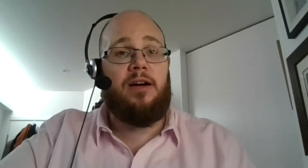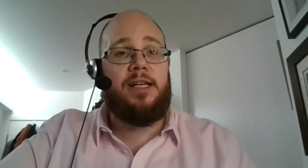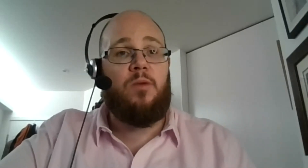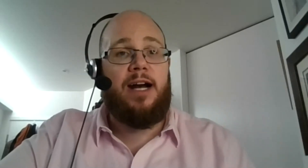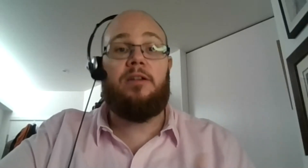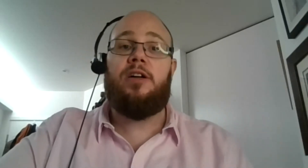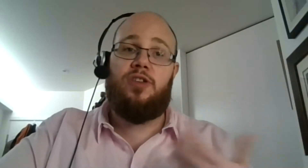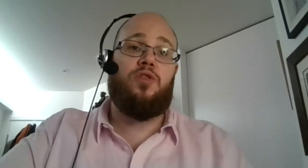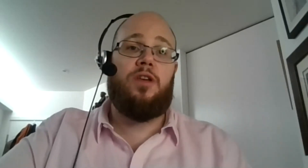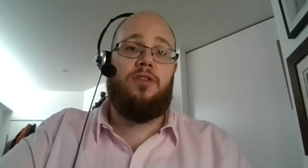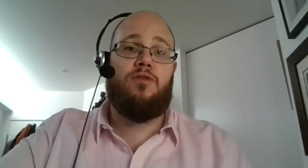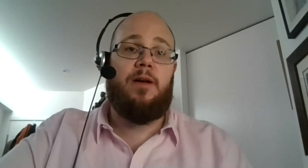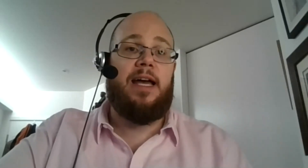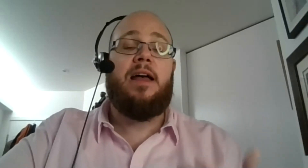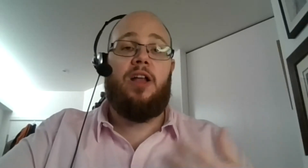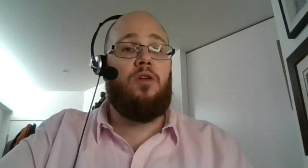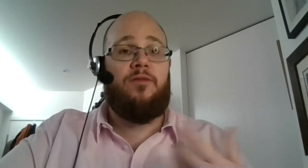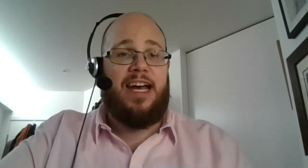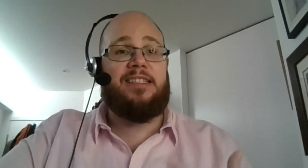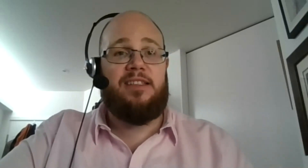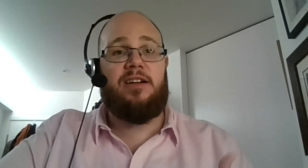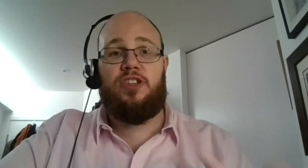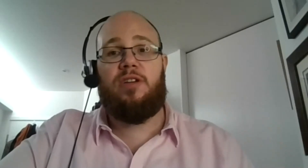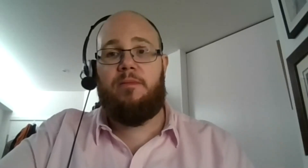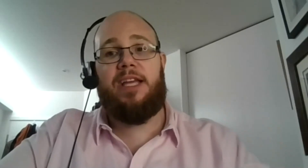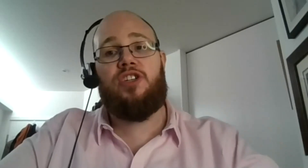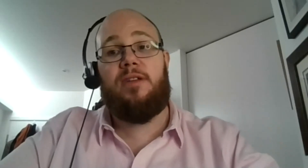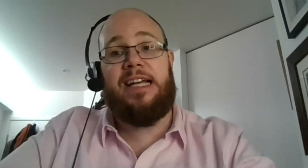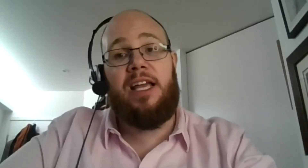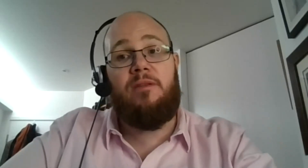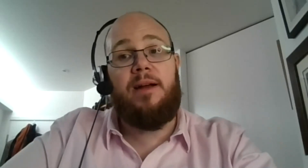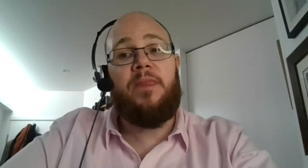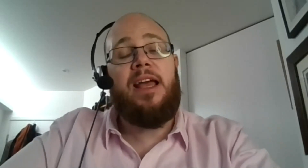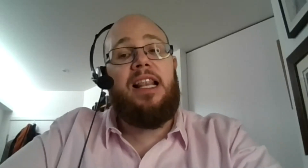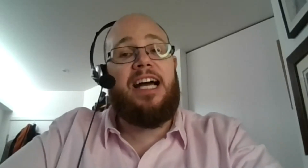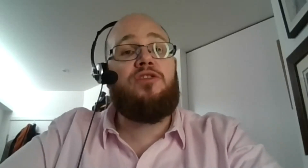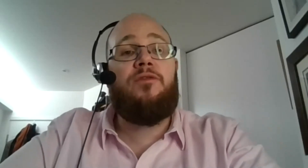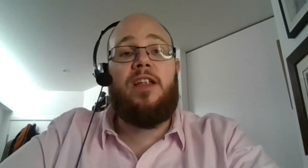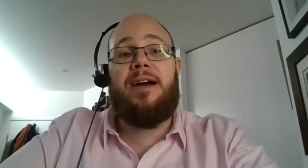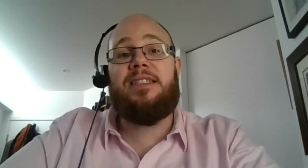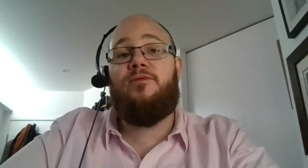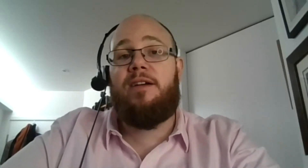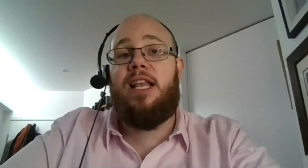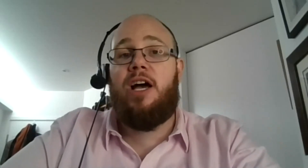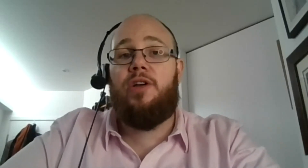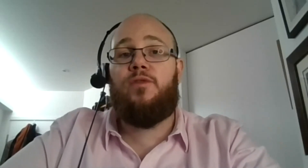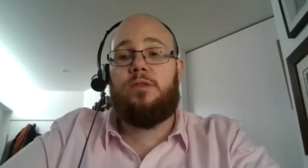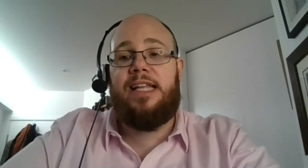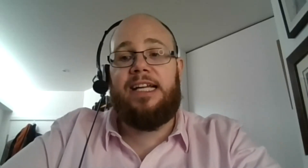as well to talk you through it. And all of that's designed to try and make sure it's accurate. Lateral flow has a very low false